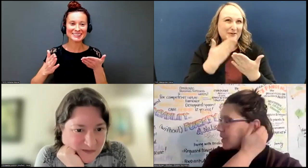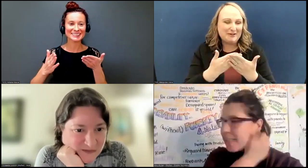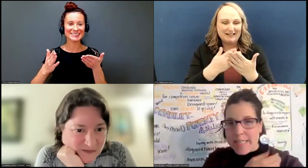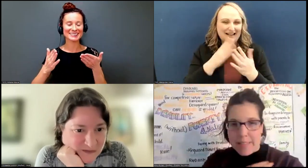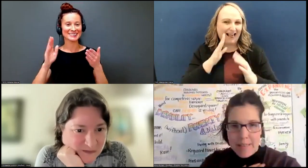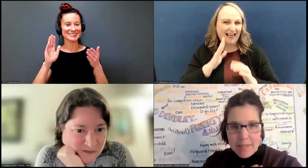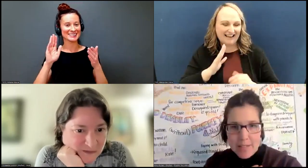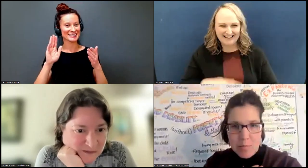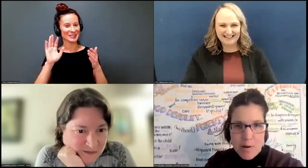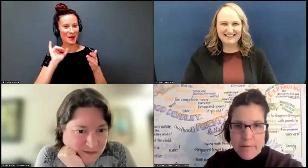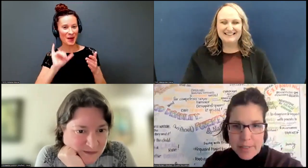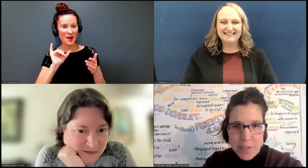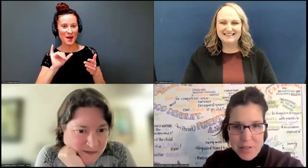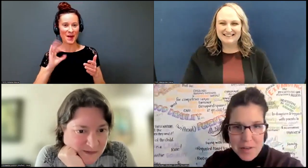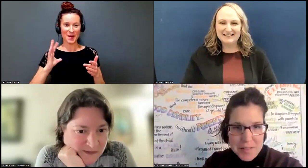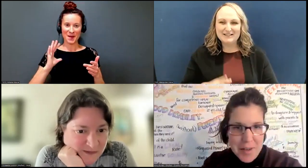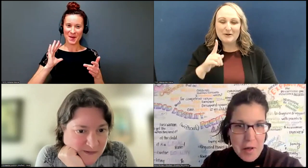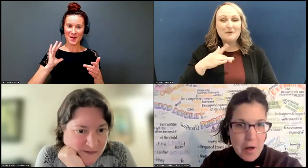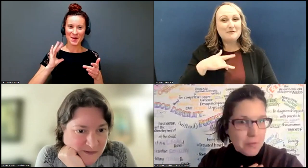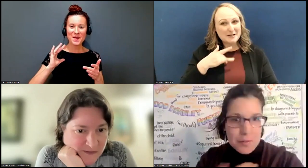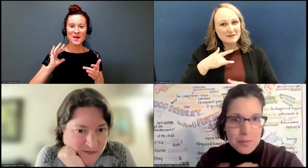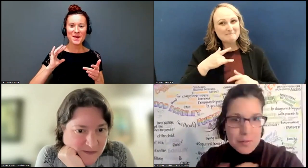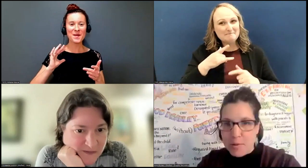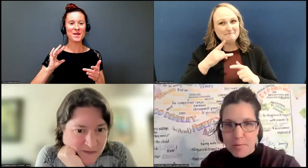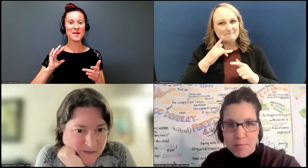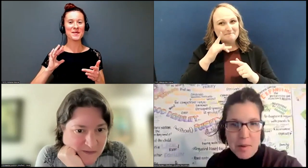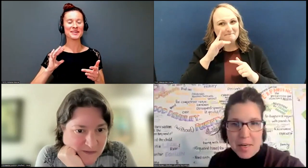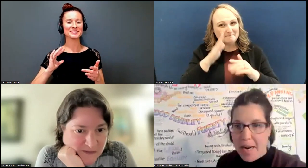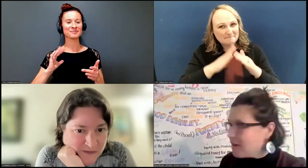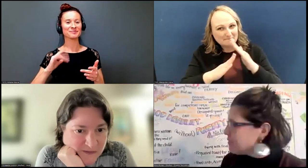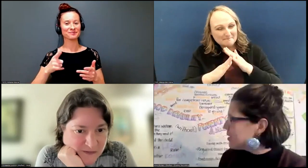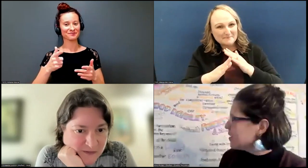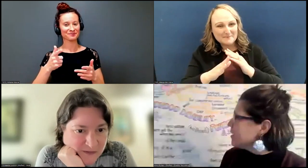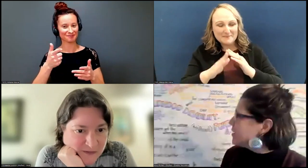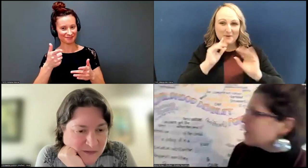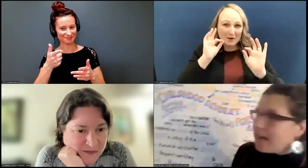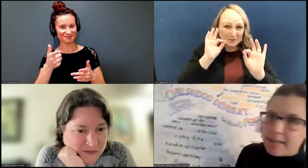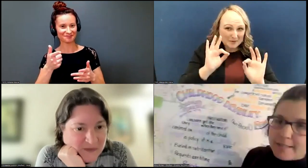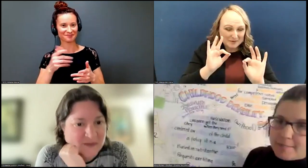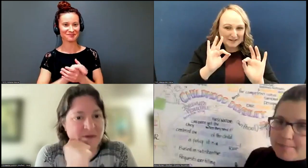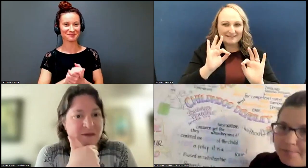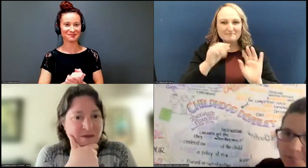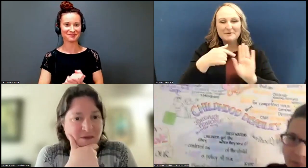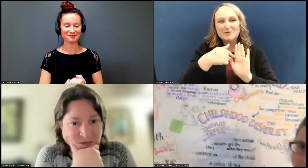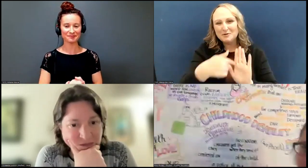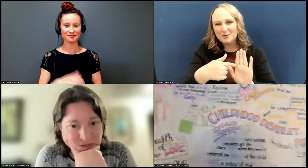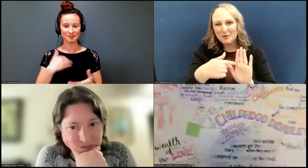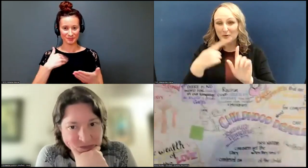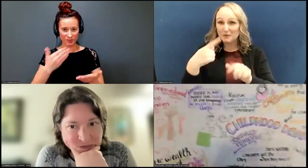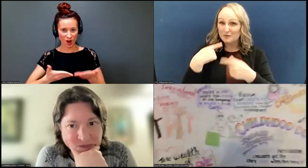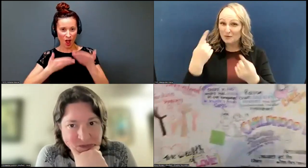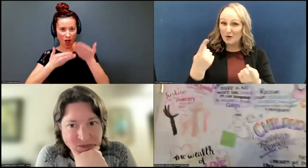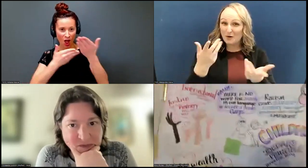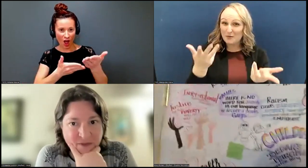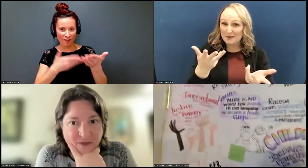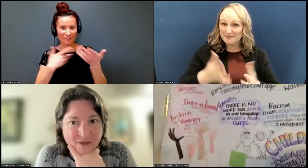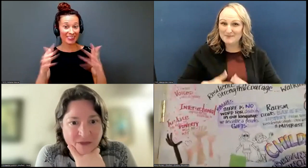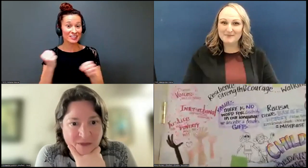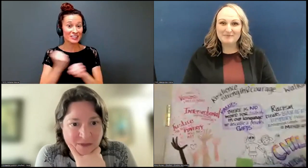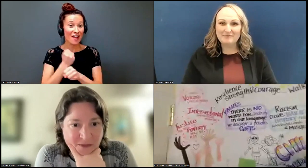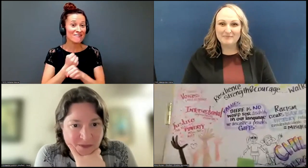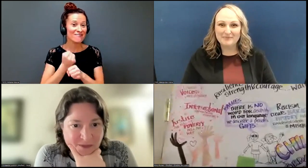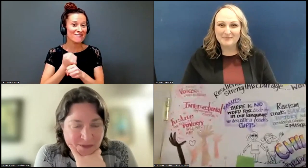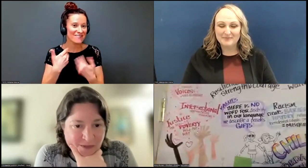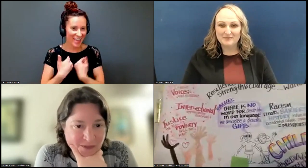deal of humility and imperfection, I'll offer forward what I have. So,